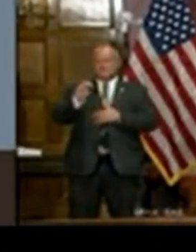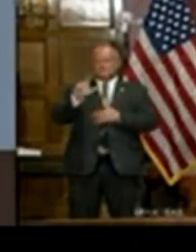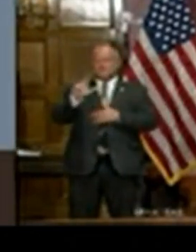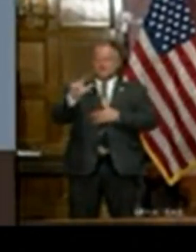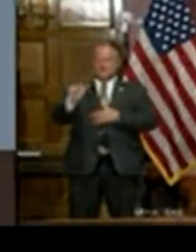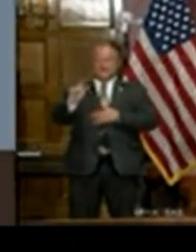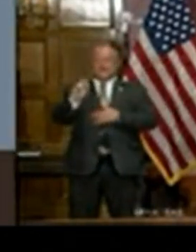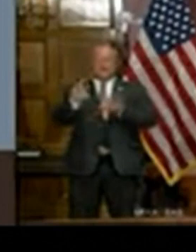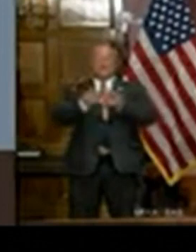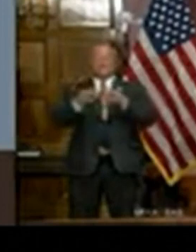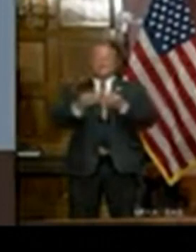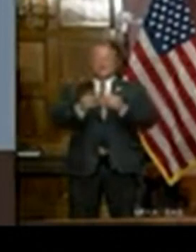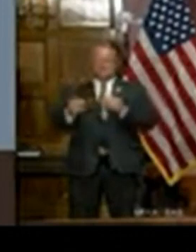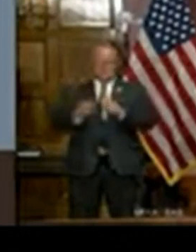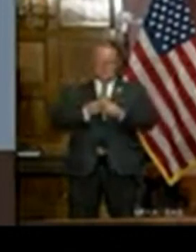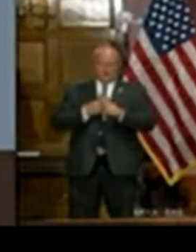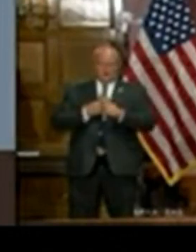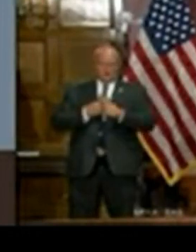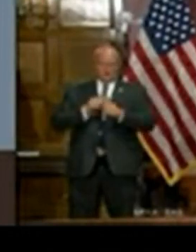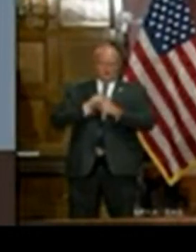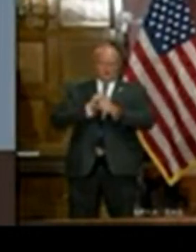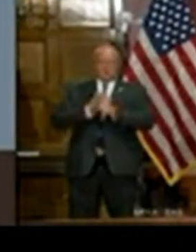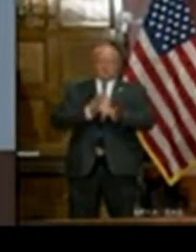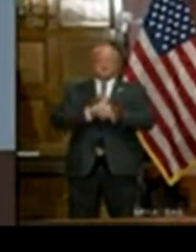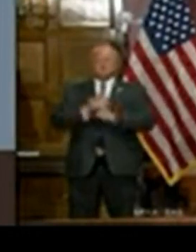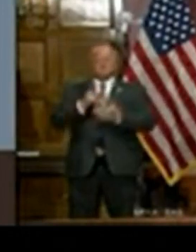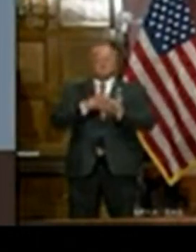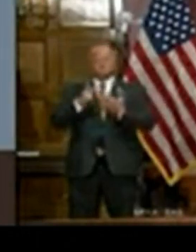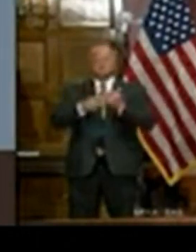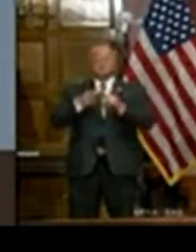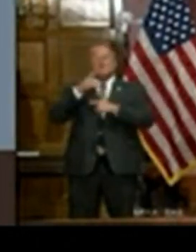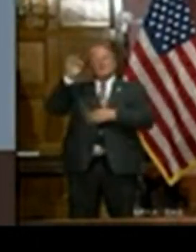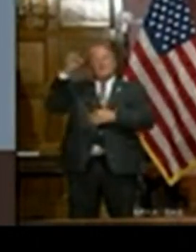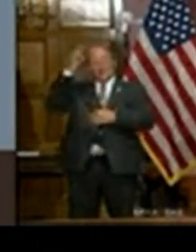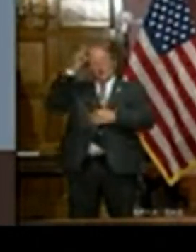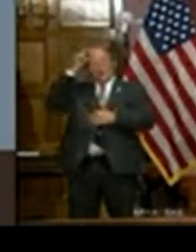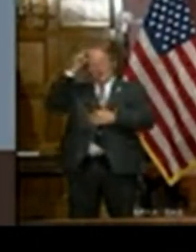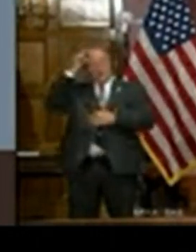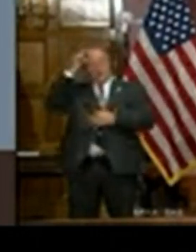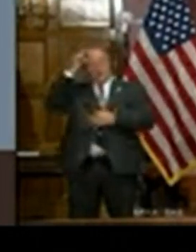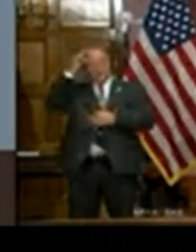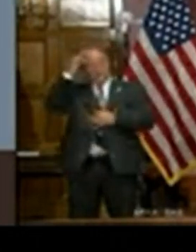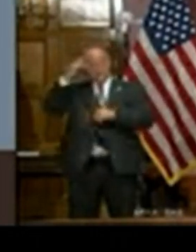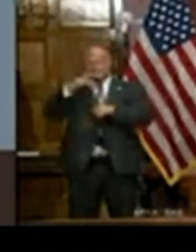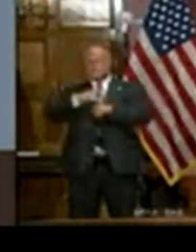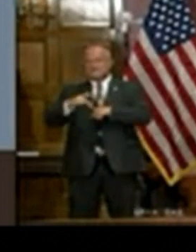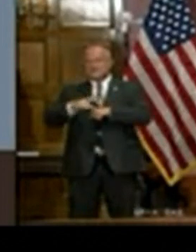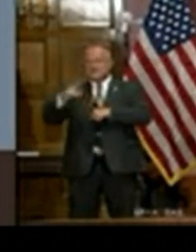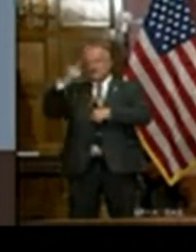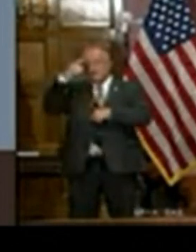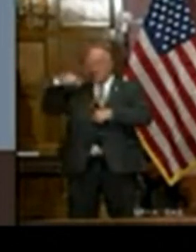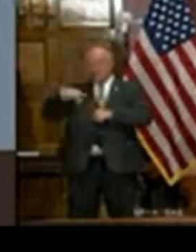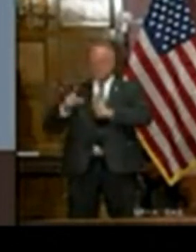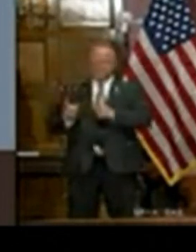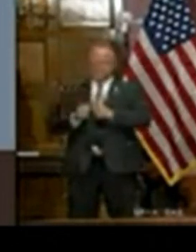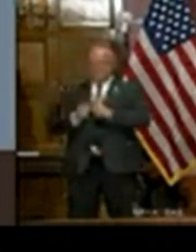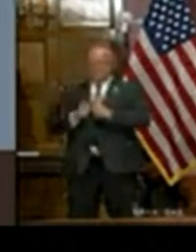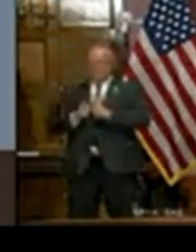or the Families First Corona program from the federal government. It's available for them to them